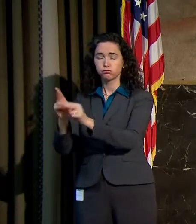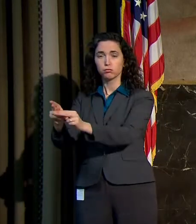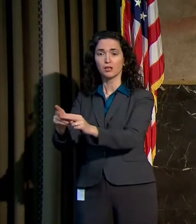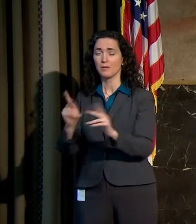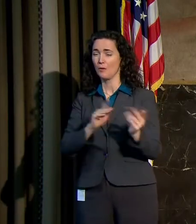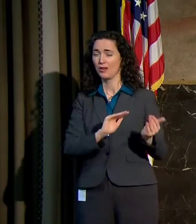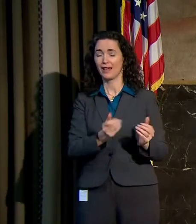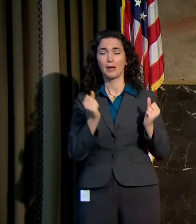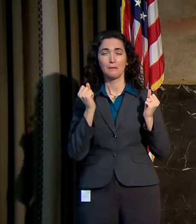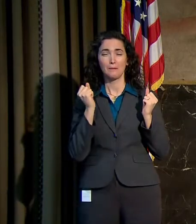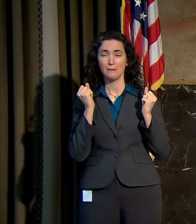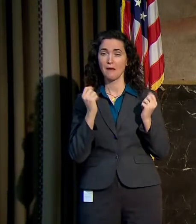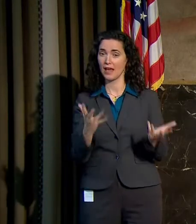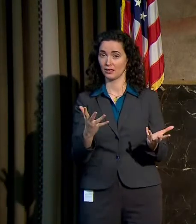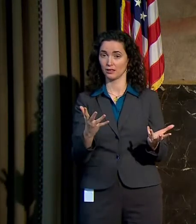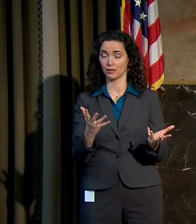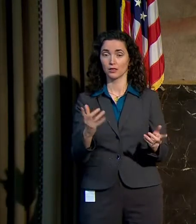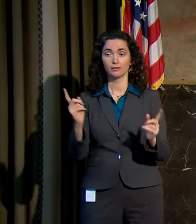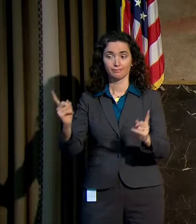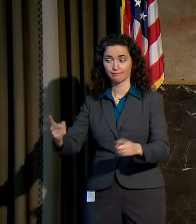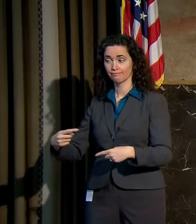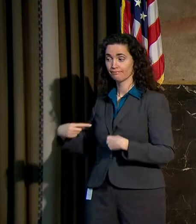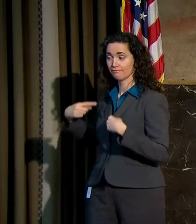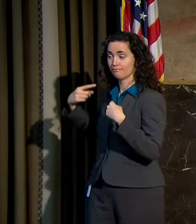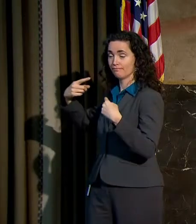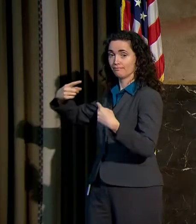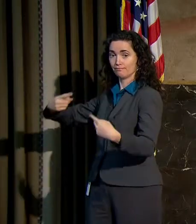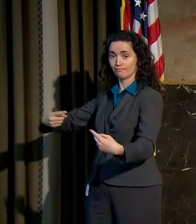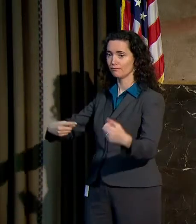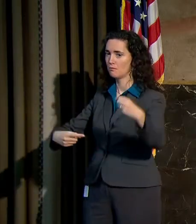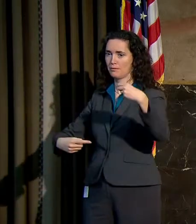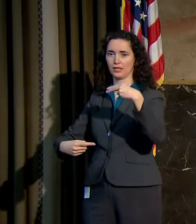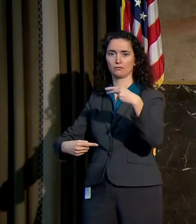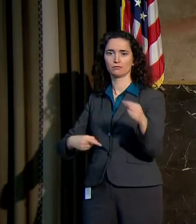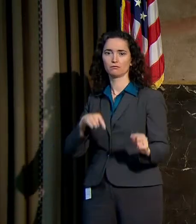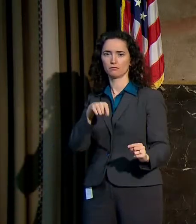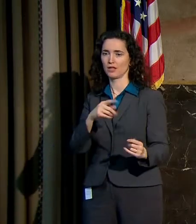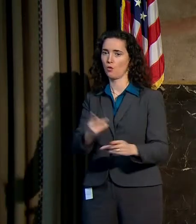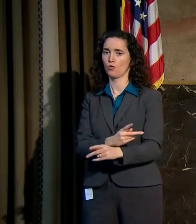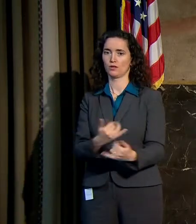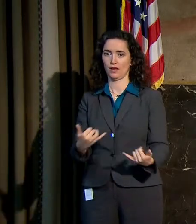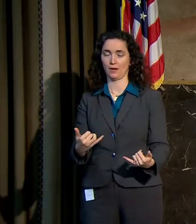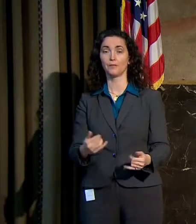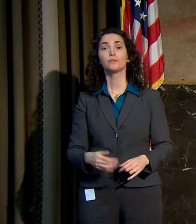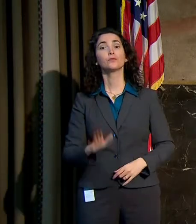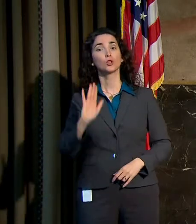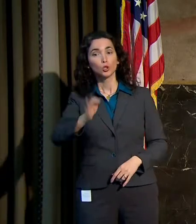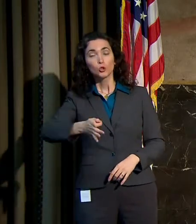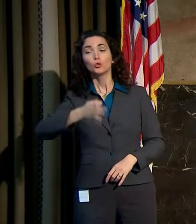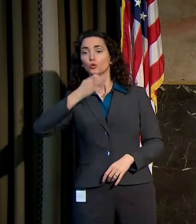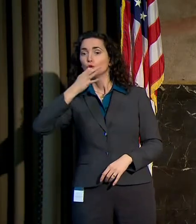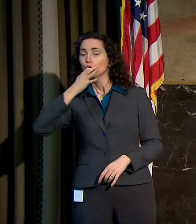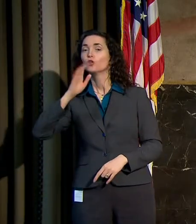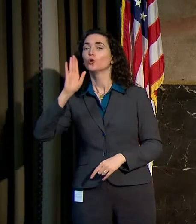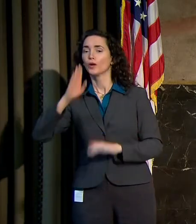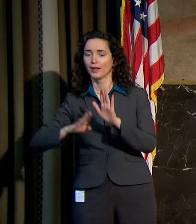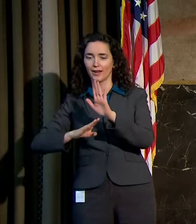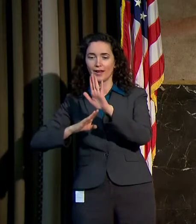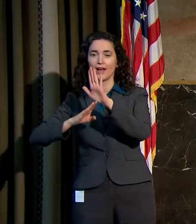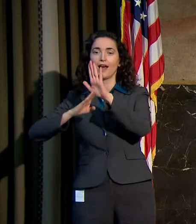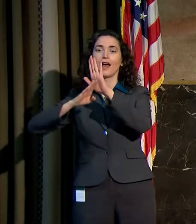much as we've ever had in the state of Louisiana. And when we do peak, and we will at some point,